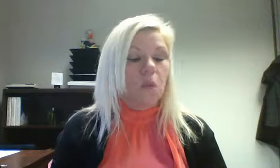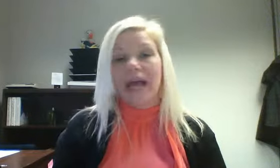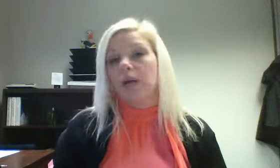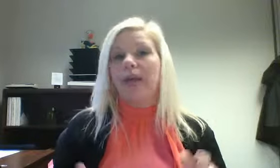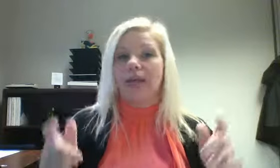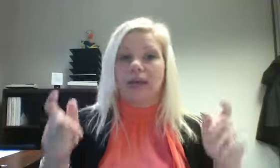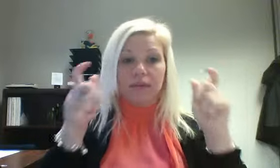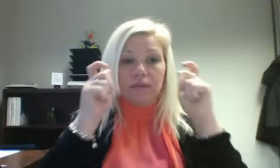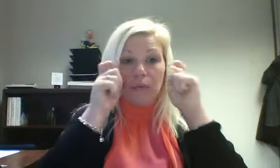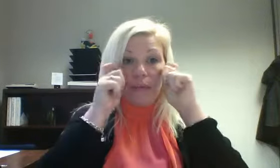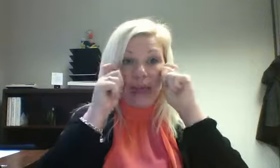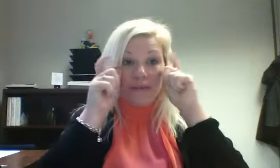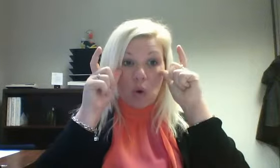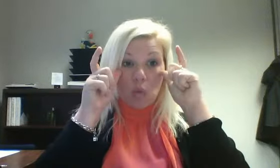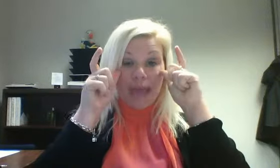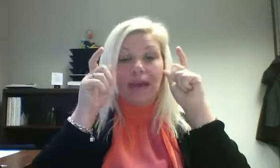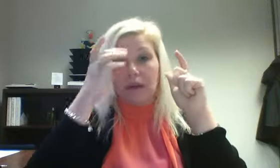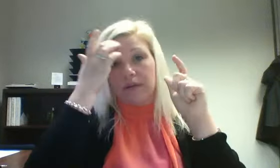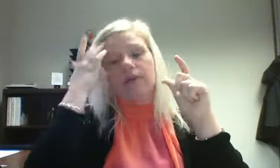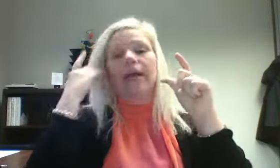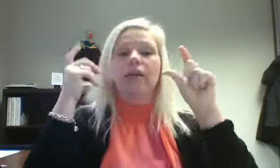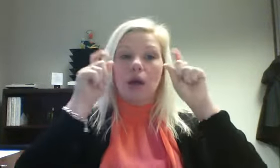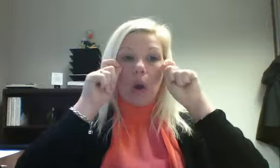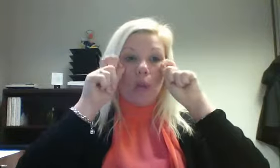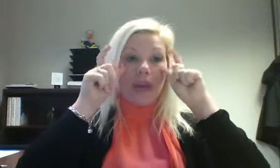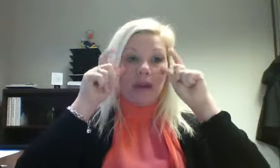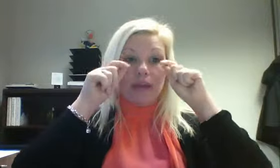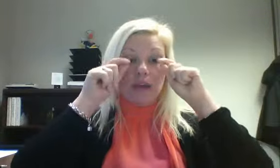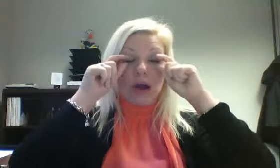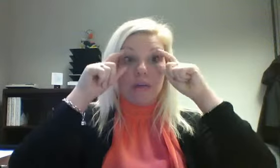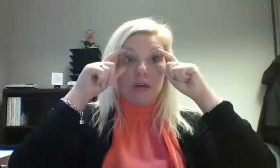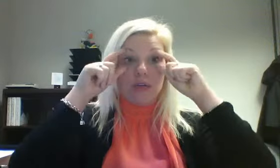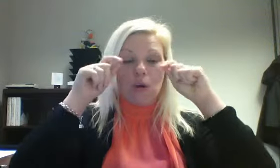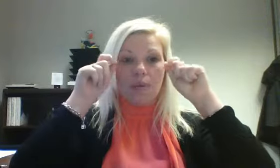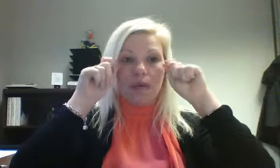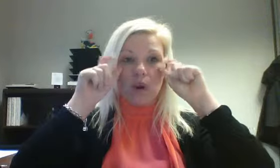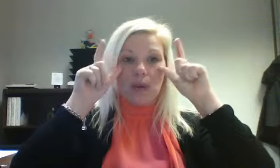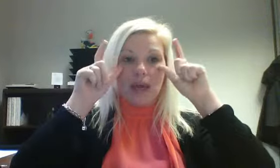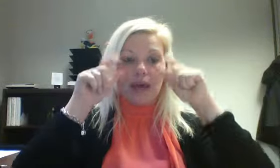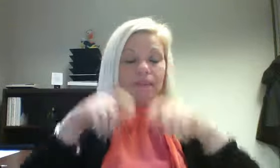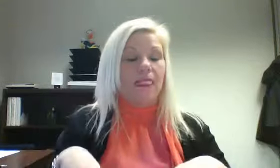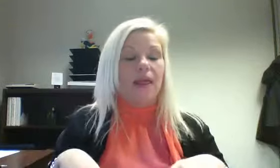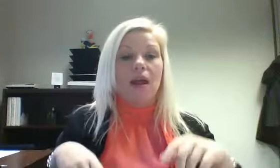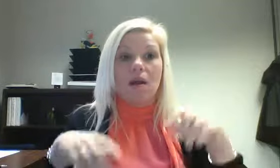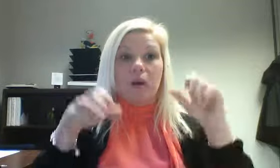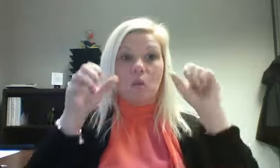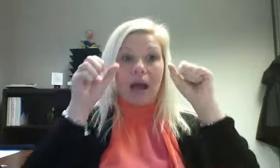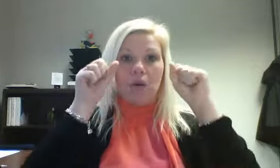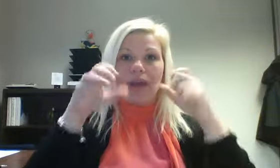Wide awake. Well, we have awake, right? Awake, like your eyeballs are open. Awake. But wide awake